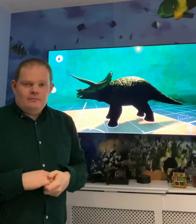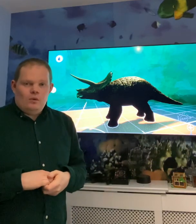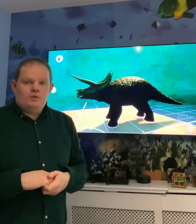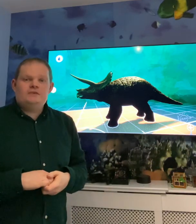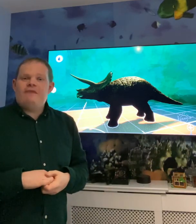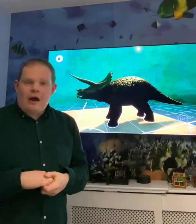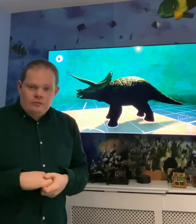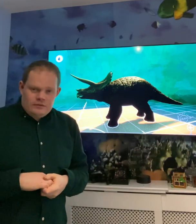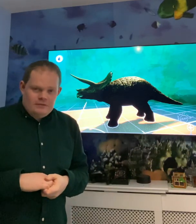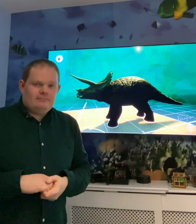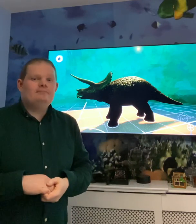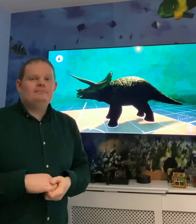was found